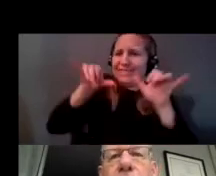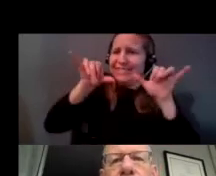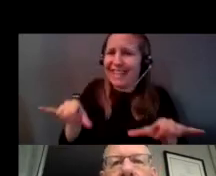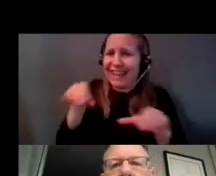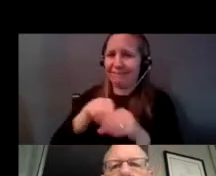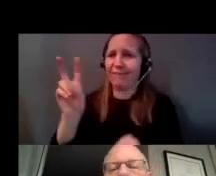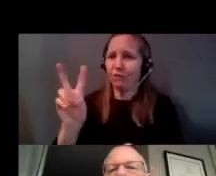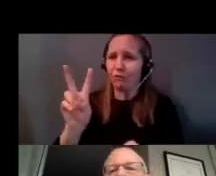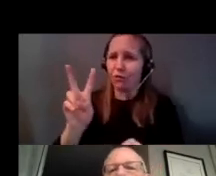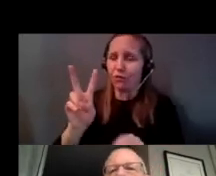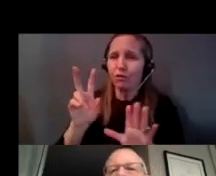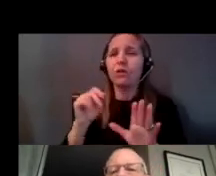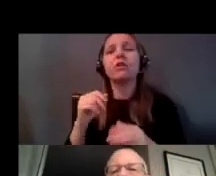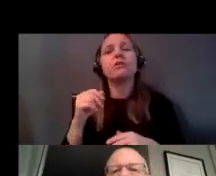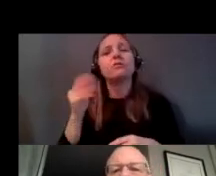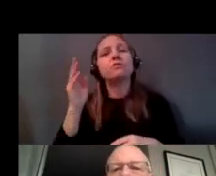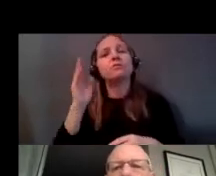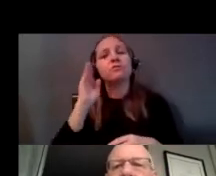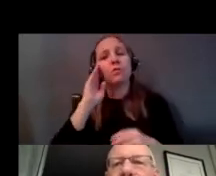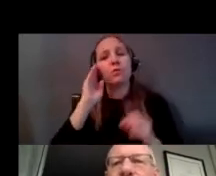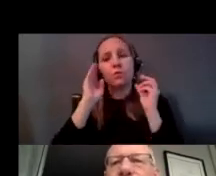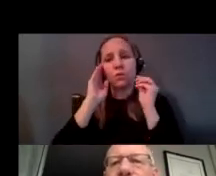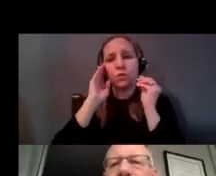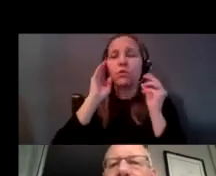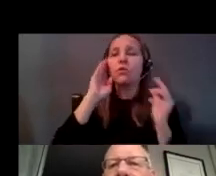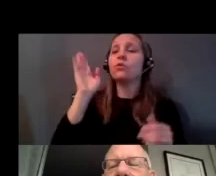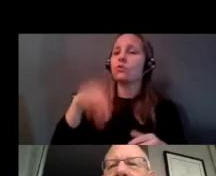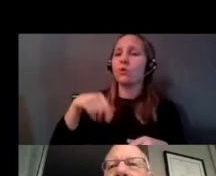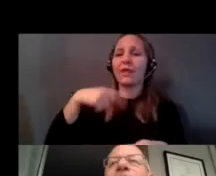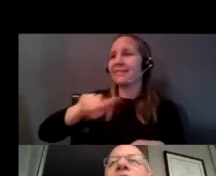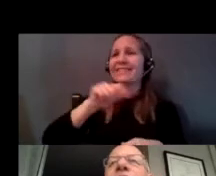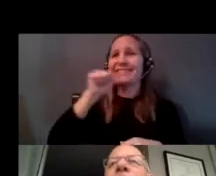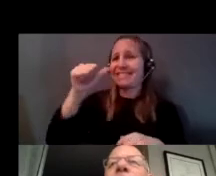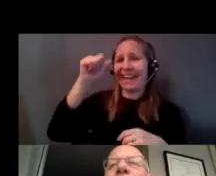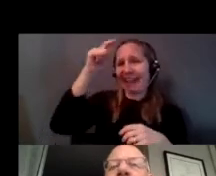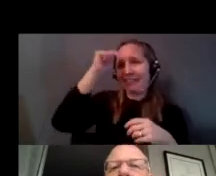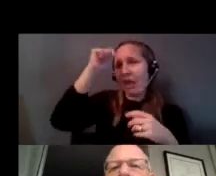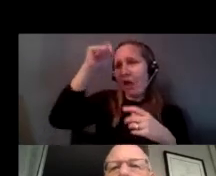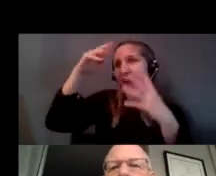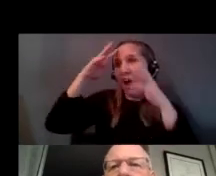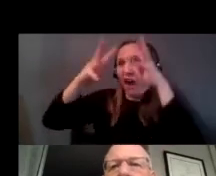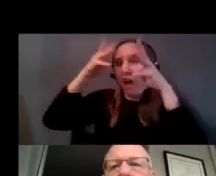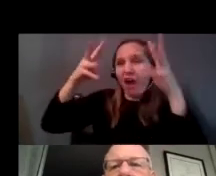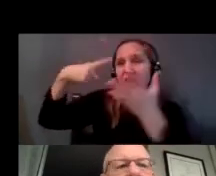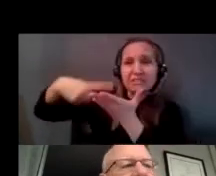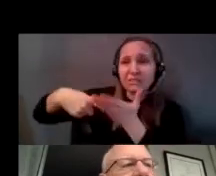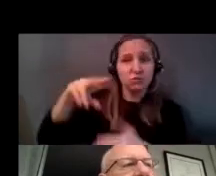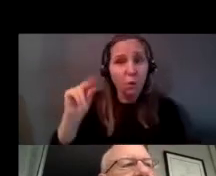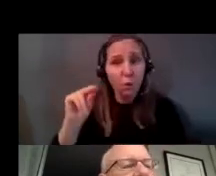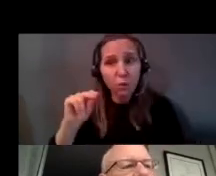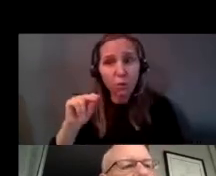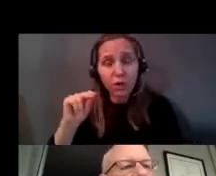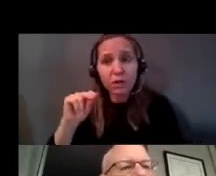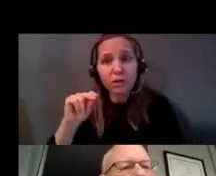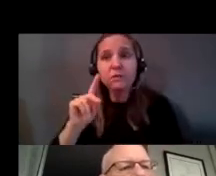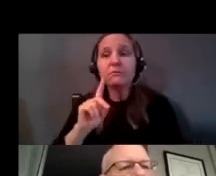on the cusp, so this is not a hypothetical or theoretical conversation. We're seeing enormous